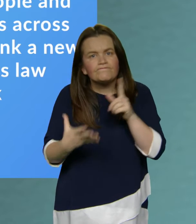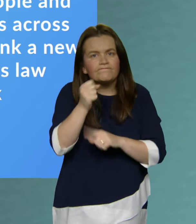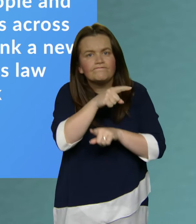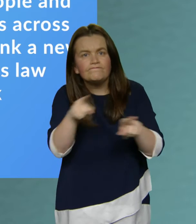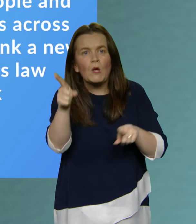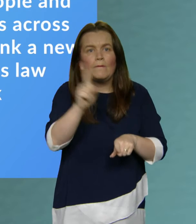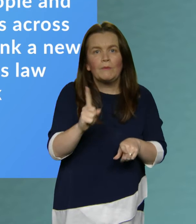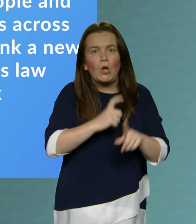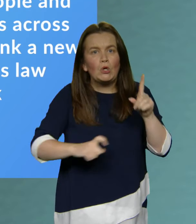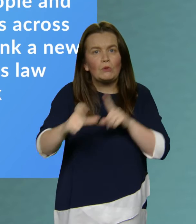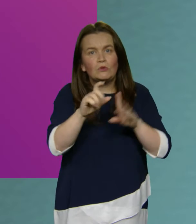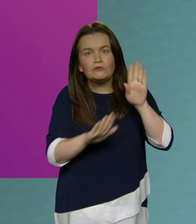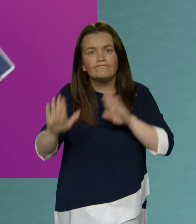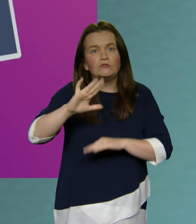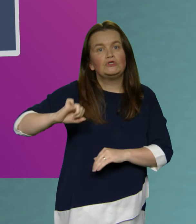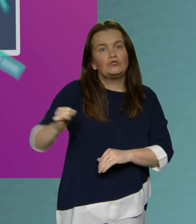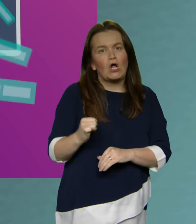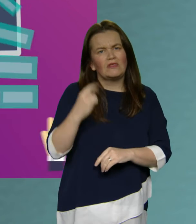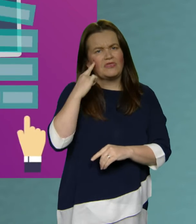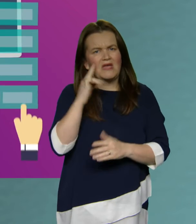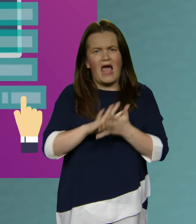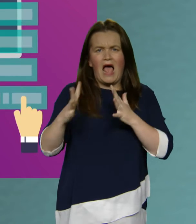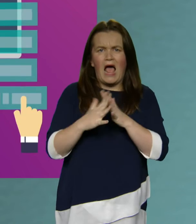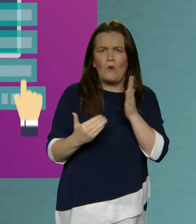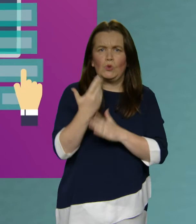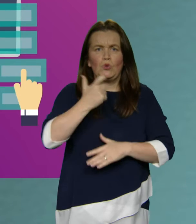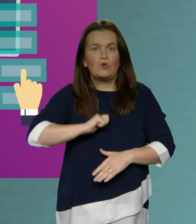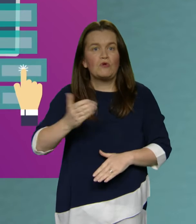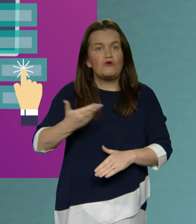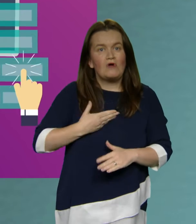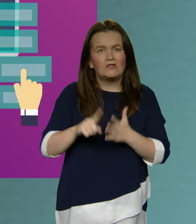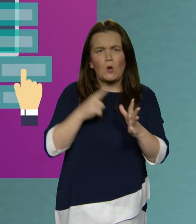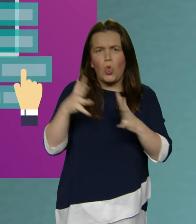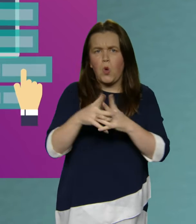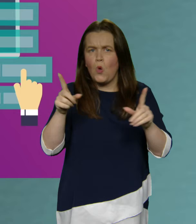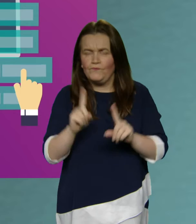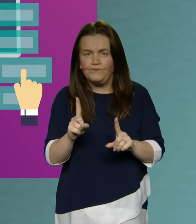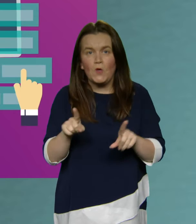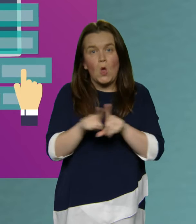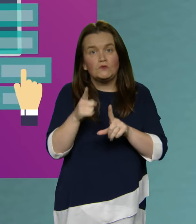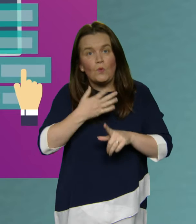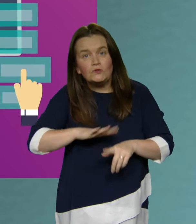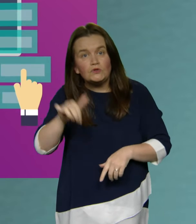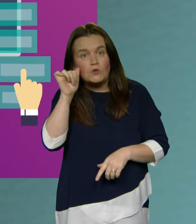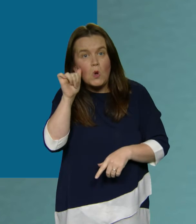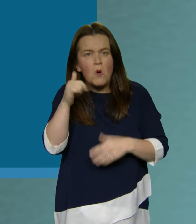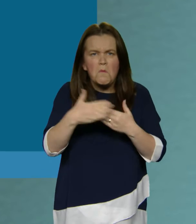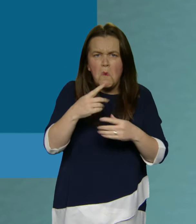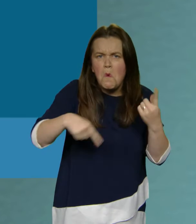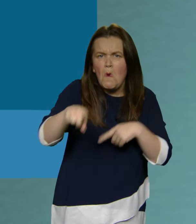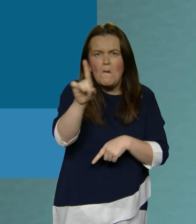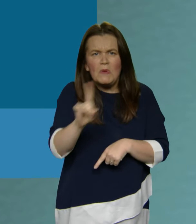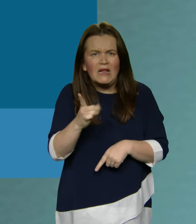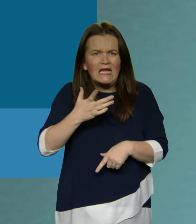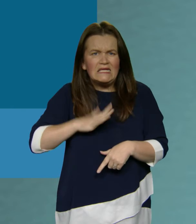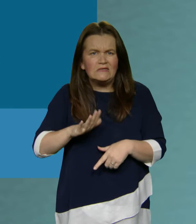law should work. We also want to know what else people might need to use the new law to claim their rights. Find out more about how to